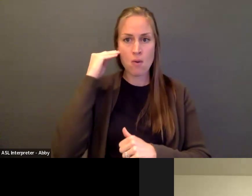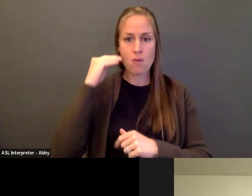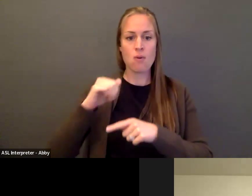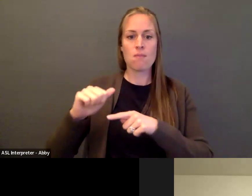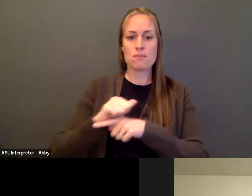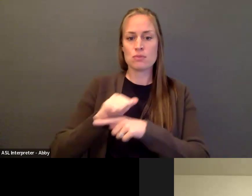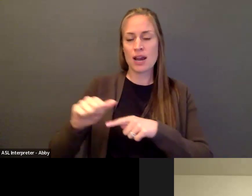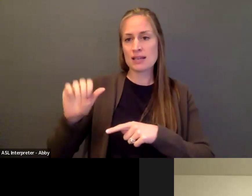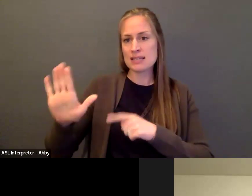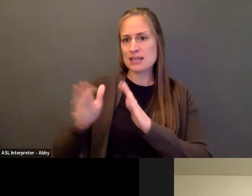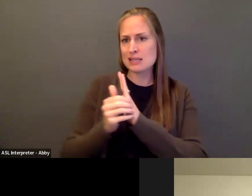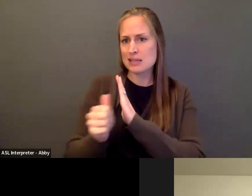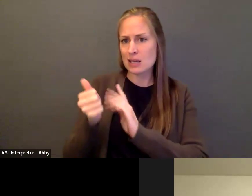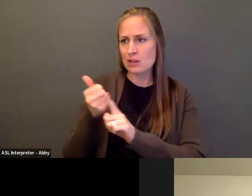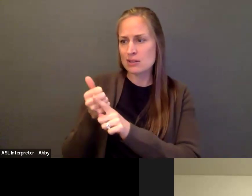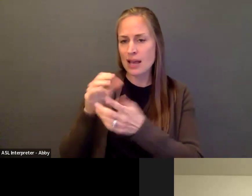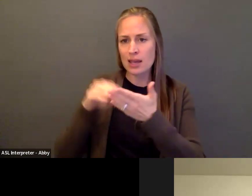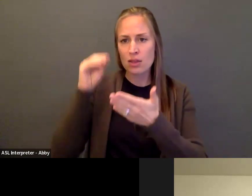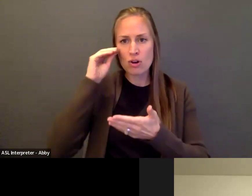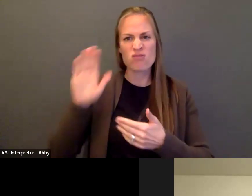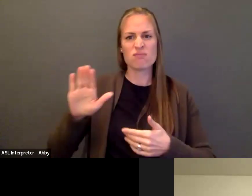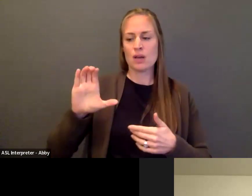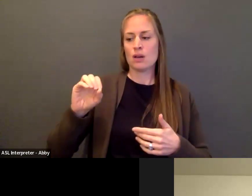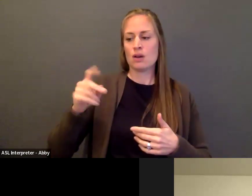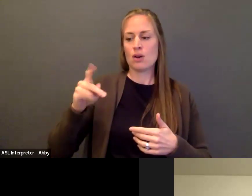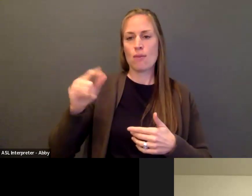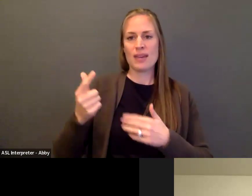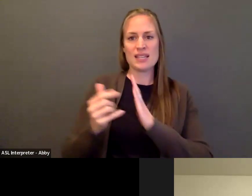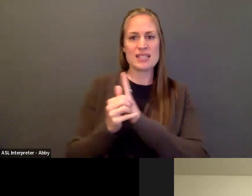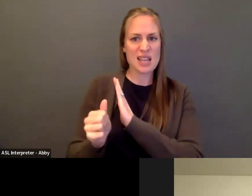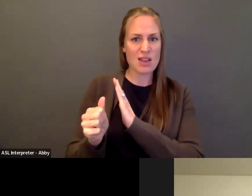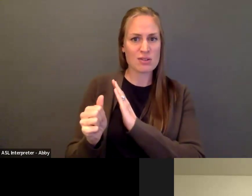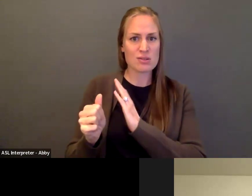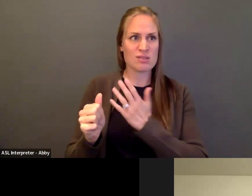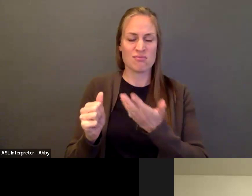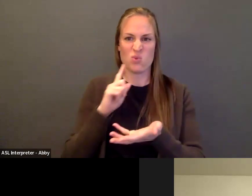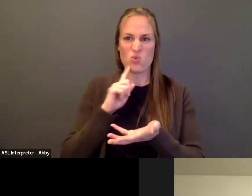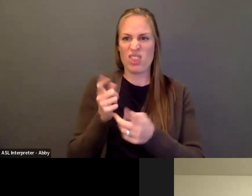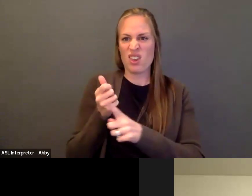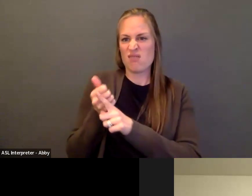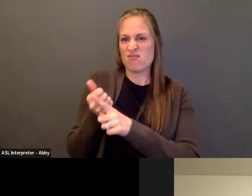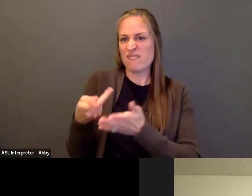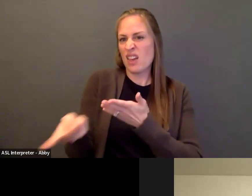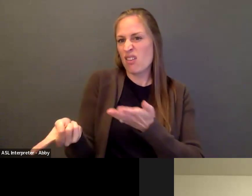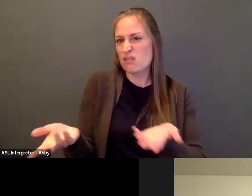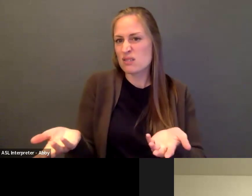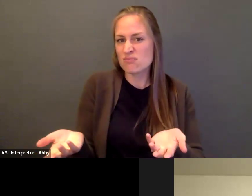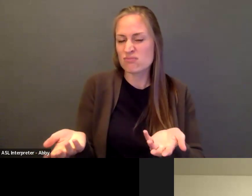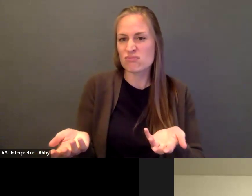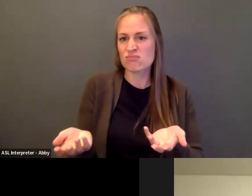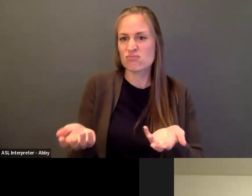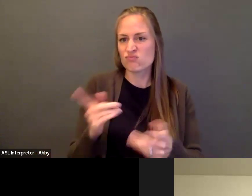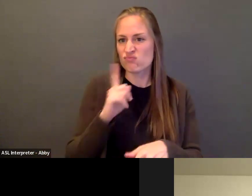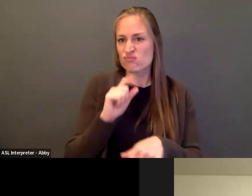he learned, those coping skills. It was complete failure. It was an